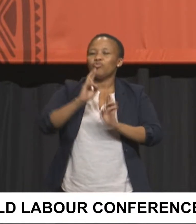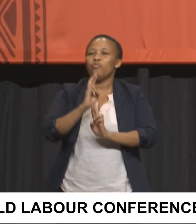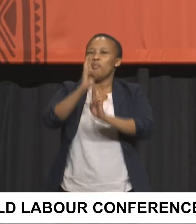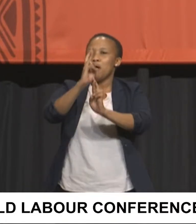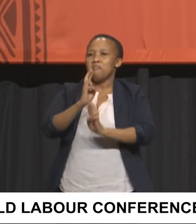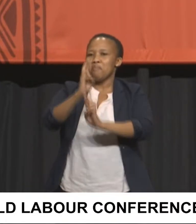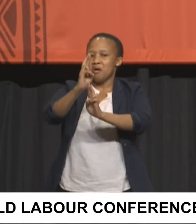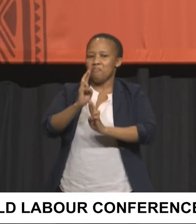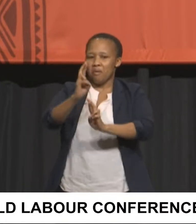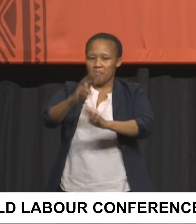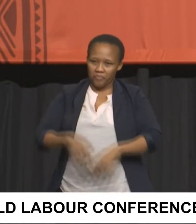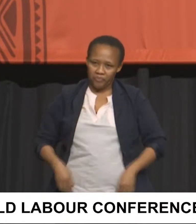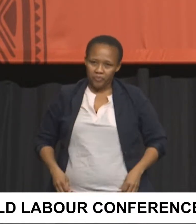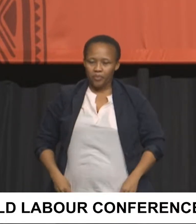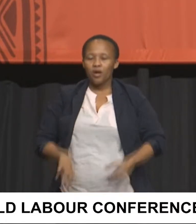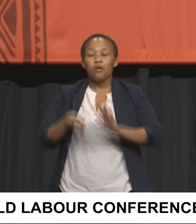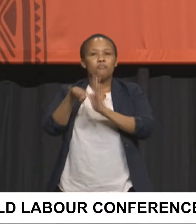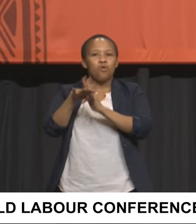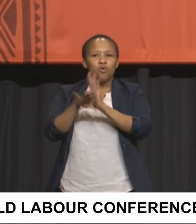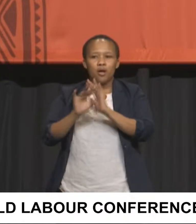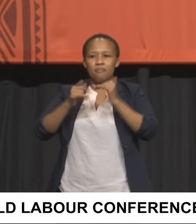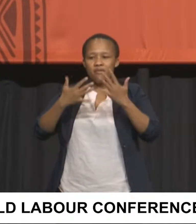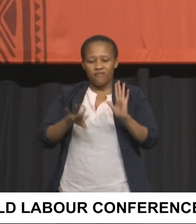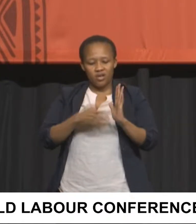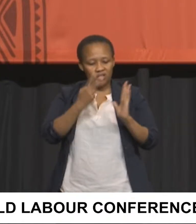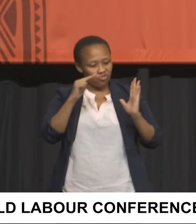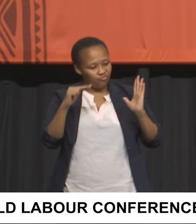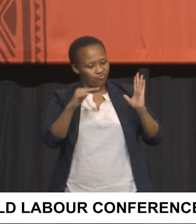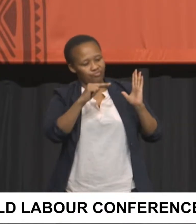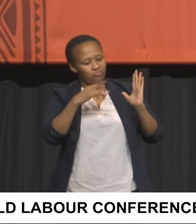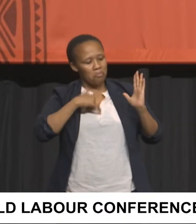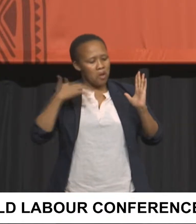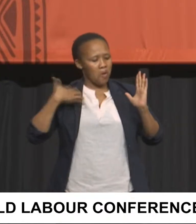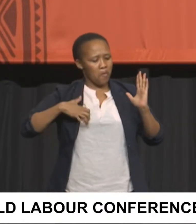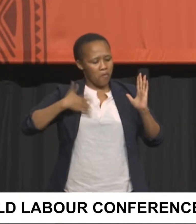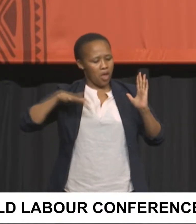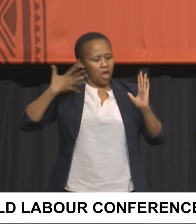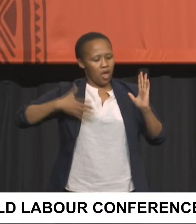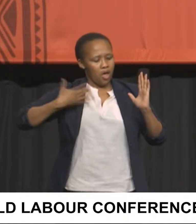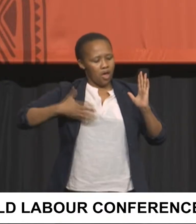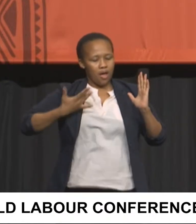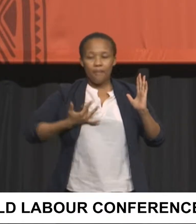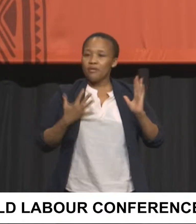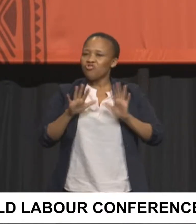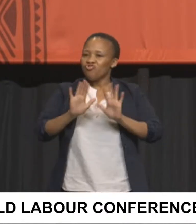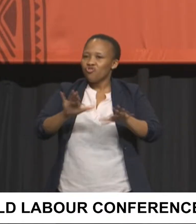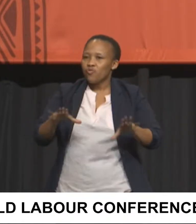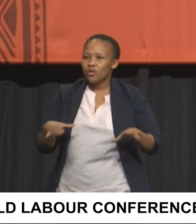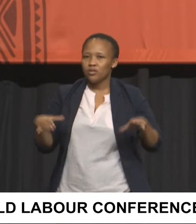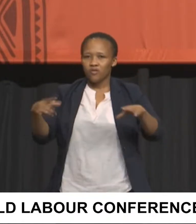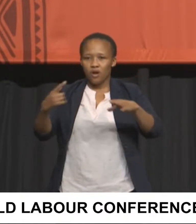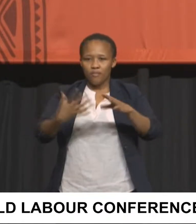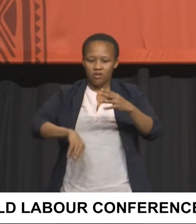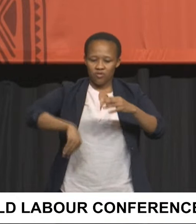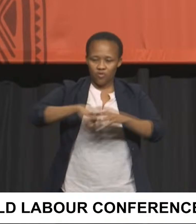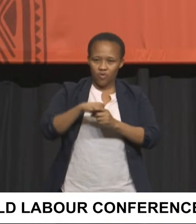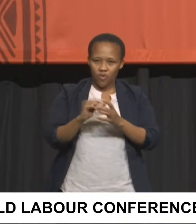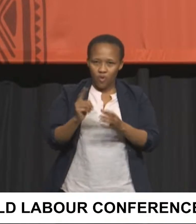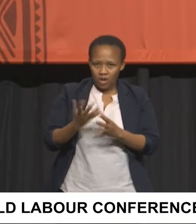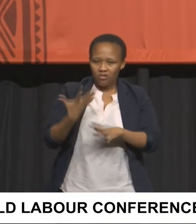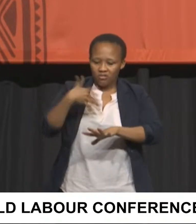I've looked at the program and I'm extremely happy to note that the Children's Forum at this conference will include intergenerational